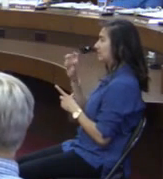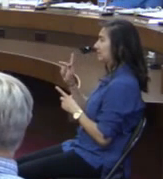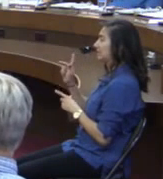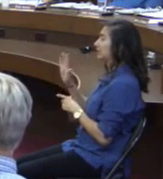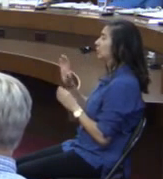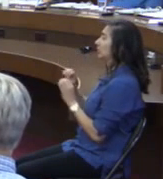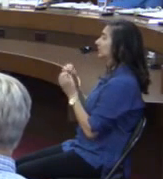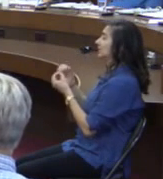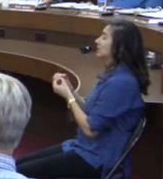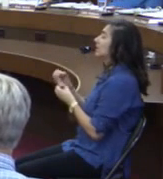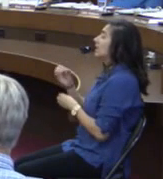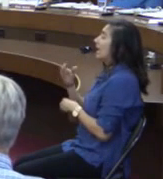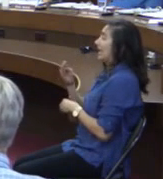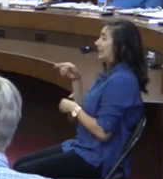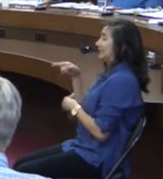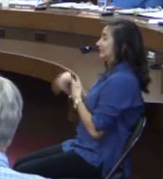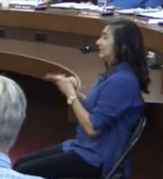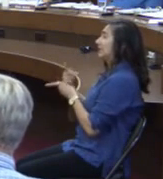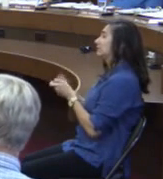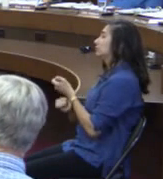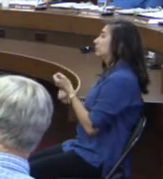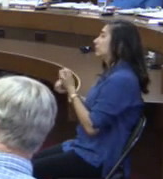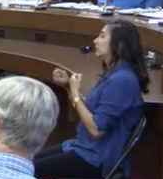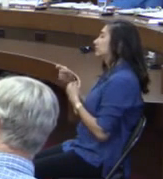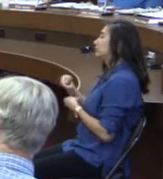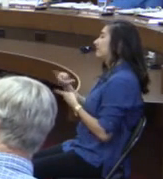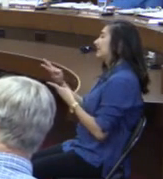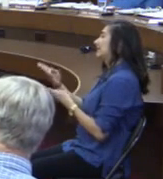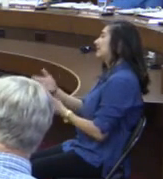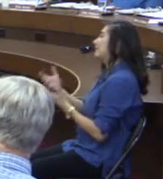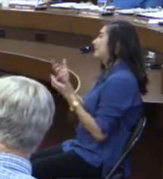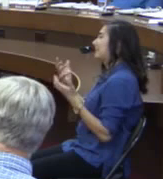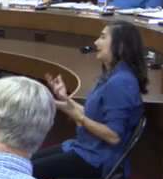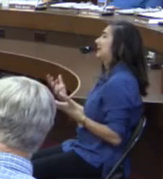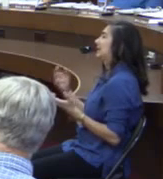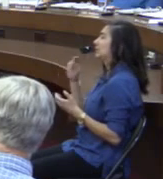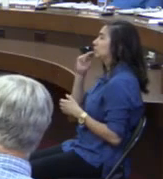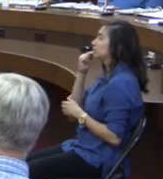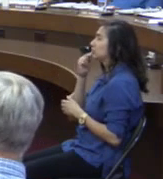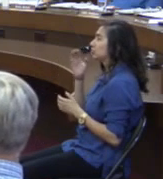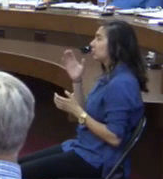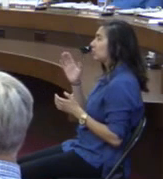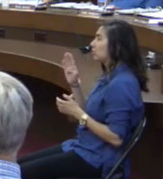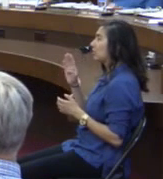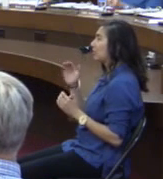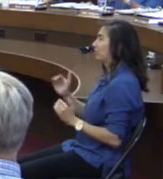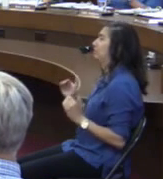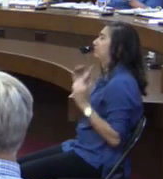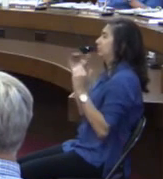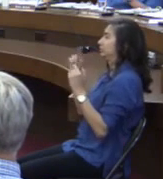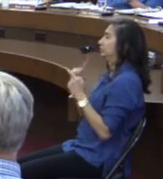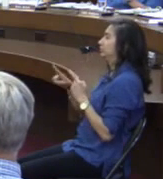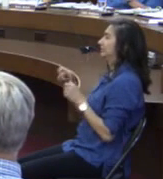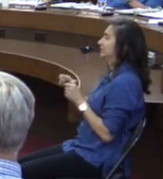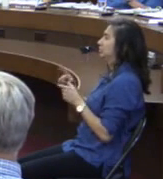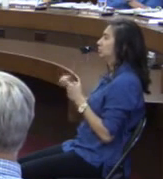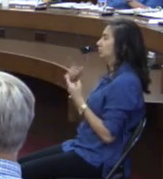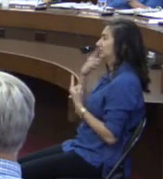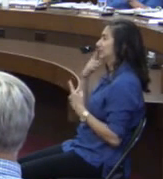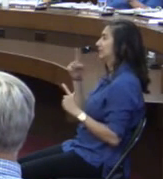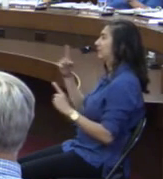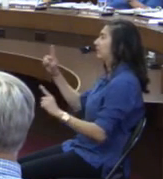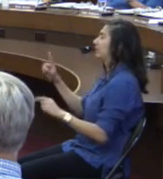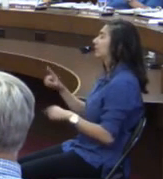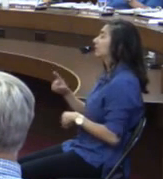And this support has provided many of the nutritional boosts that students have needed to continue to be successful.